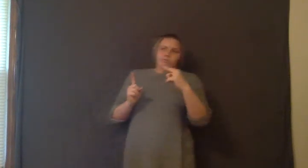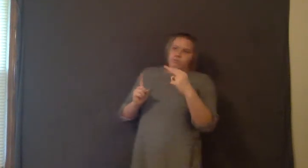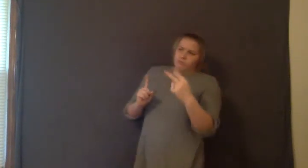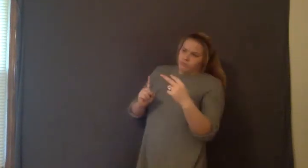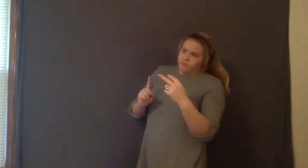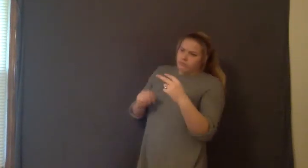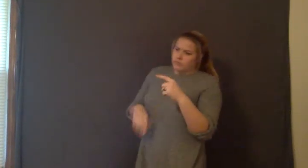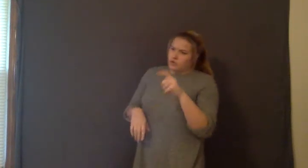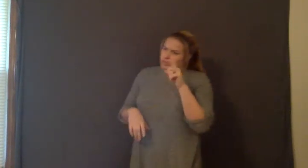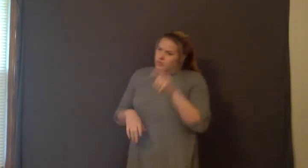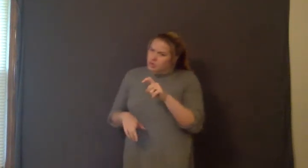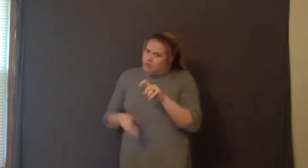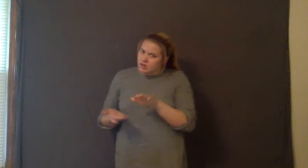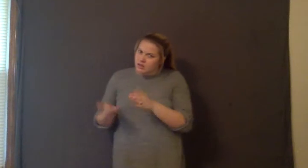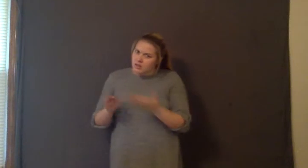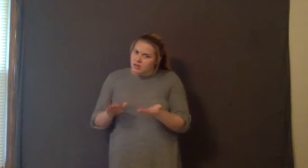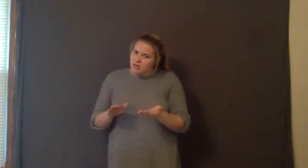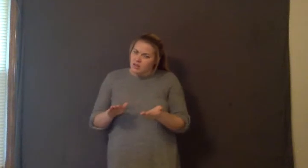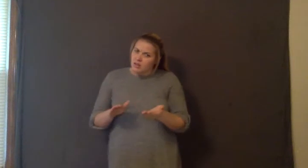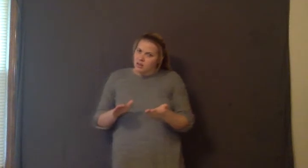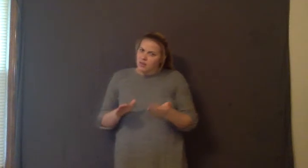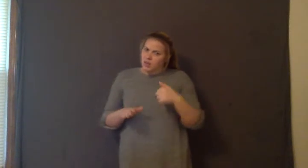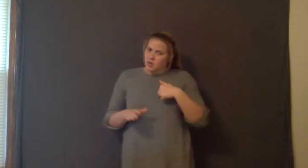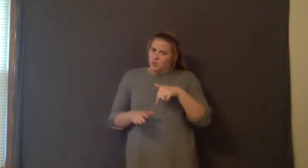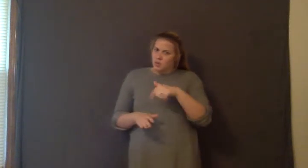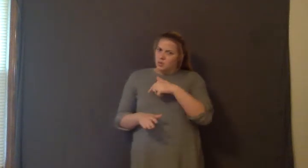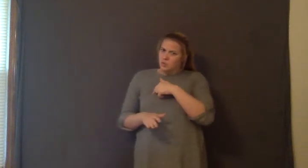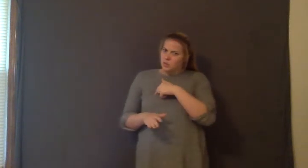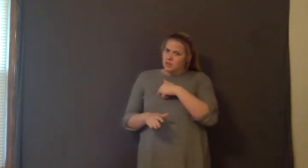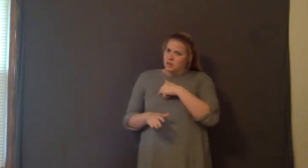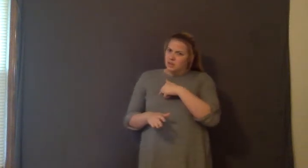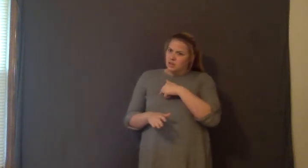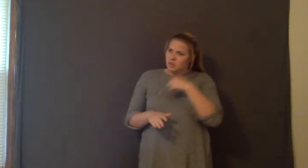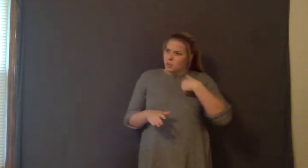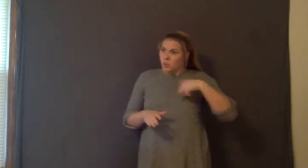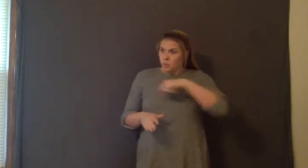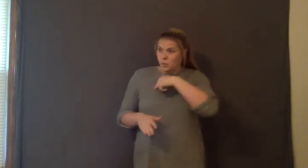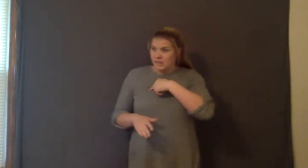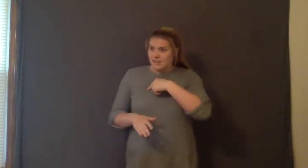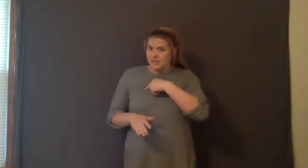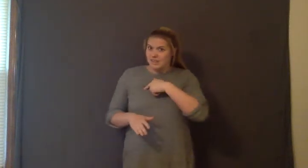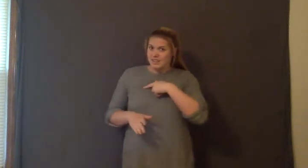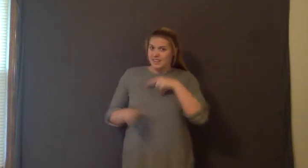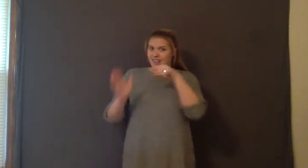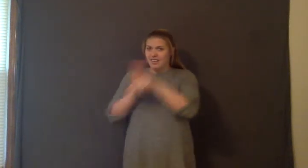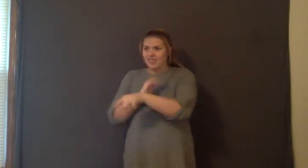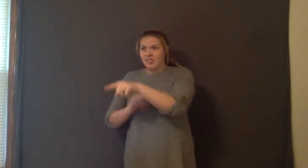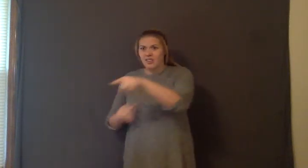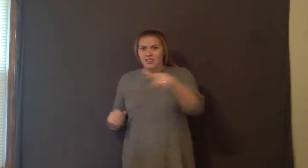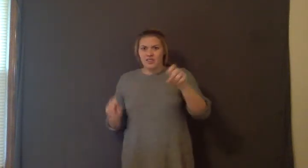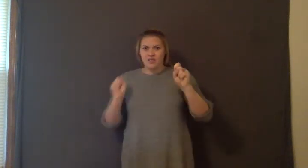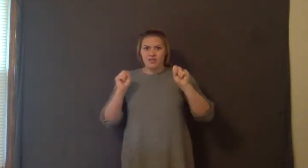deserve to die for the crimes they commit, but do we deserve to kill? I mean, it's fascinating. Death penalty in America is defined by